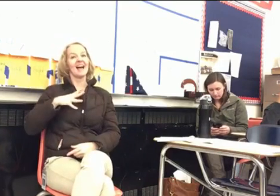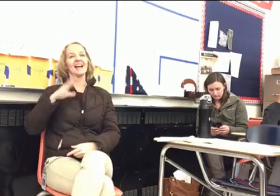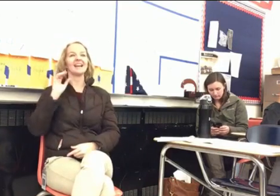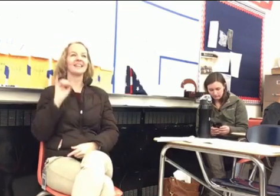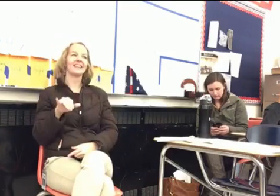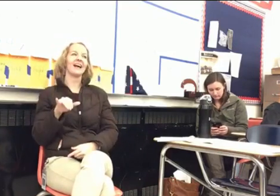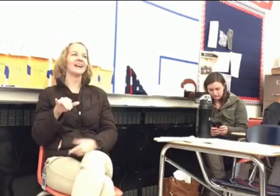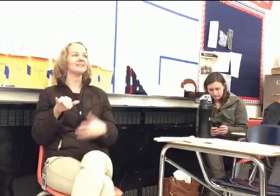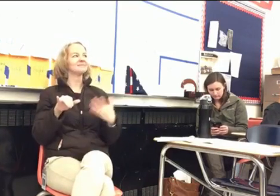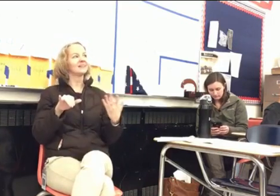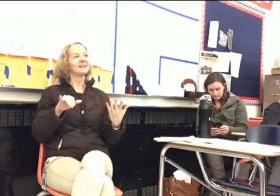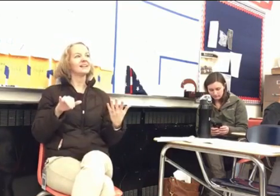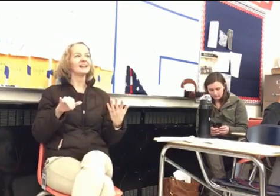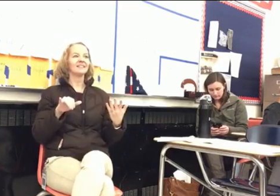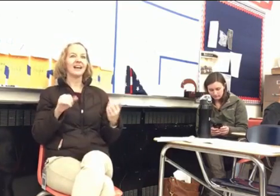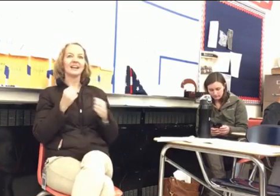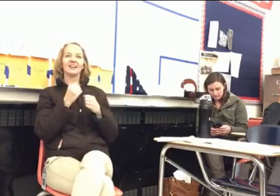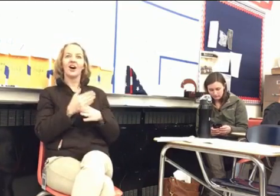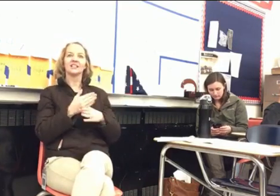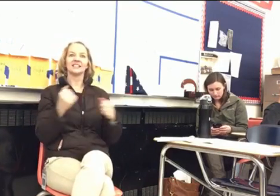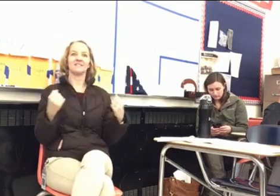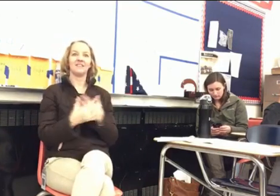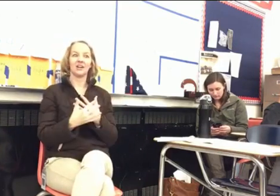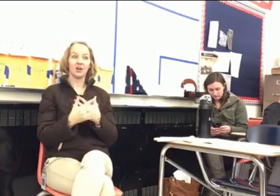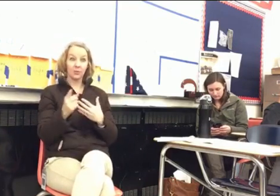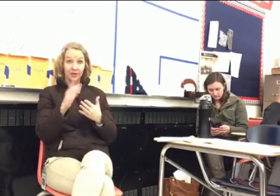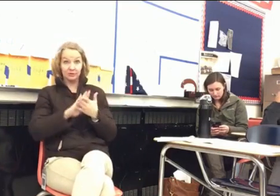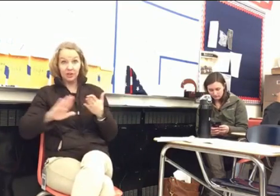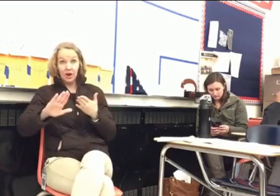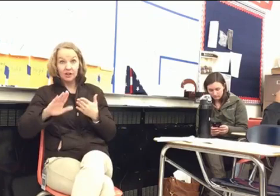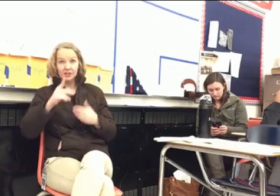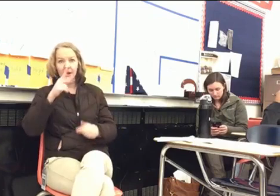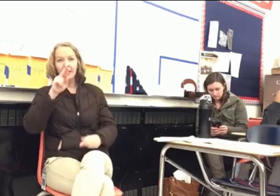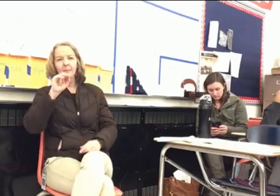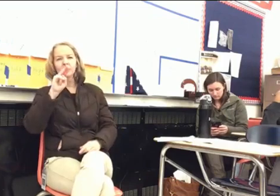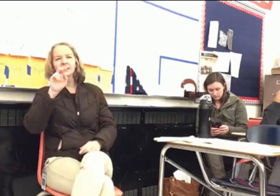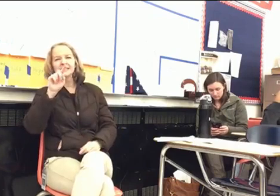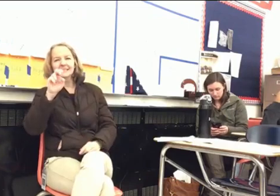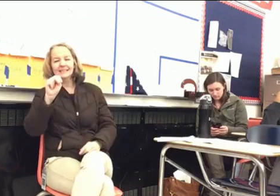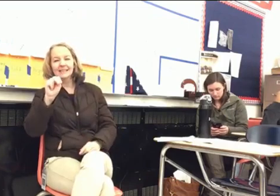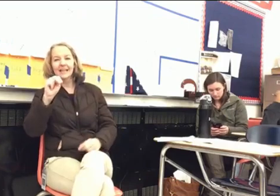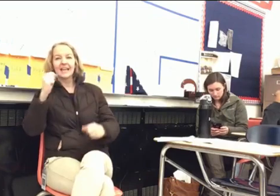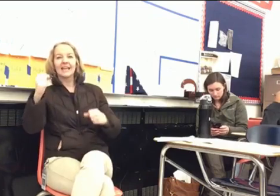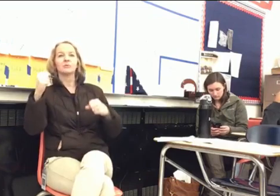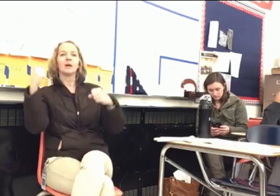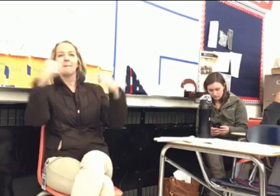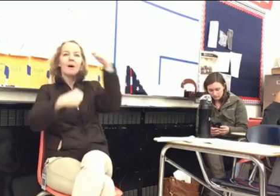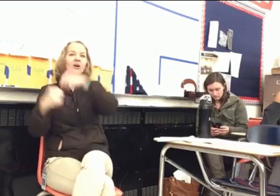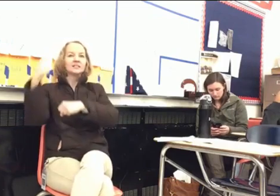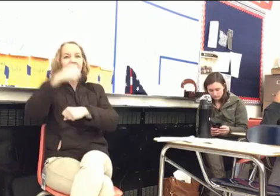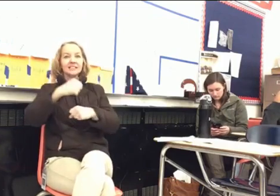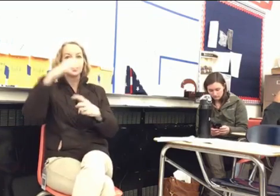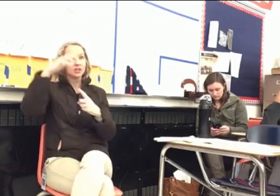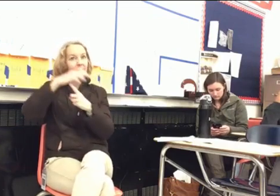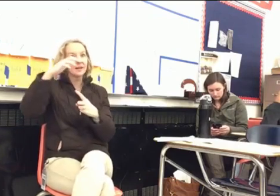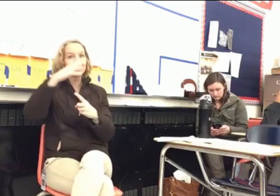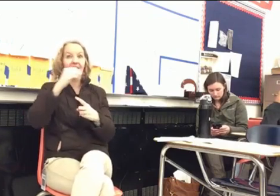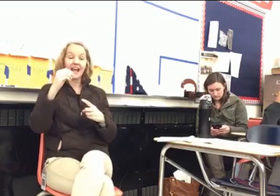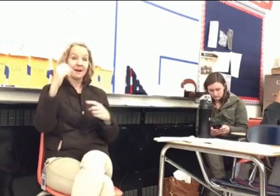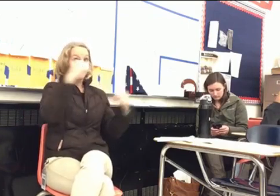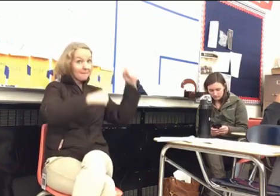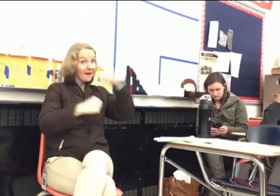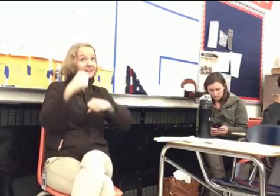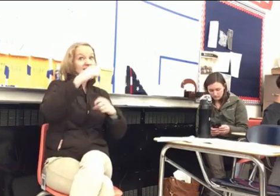going to be kind of striking the fear in people. When he was in college at Princeton, he actually was a boxing champion. He was a boxing champion in the Navy as